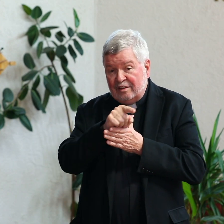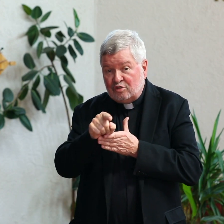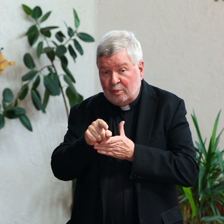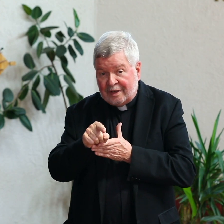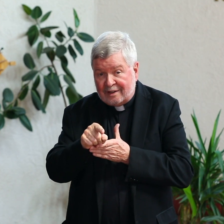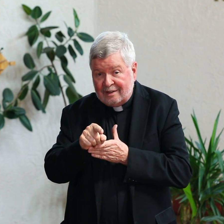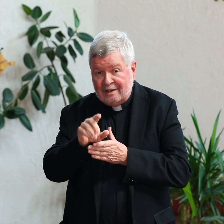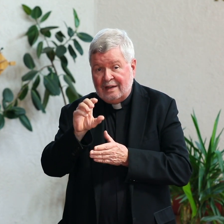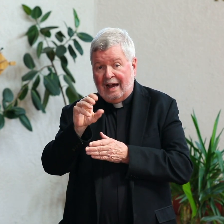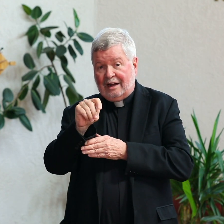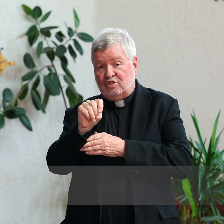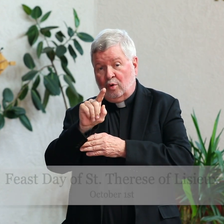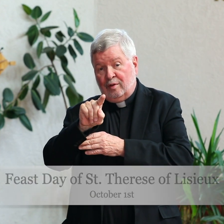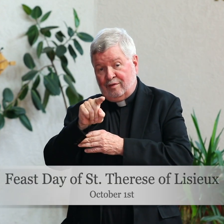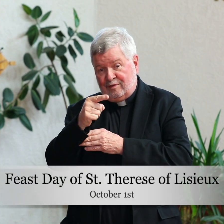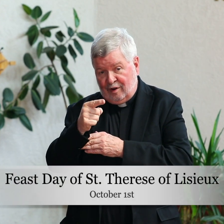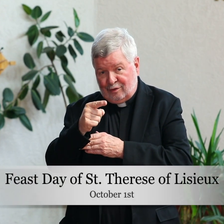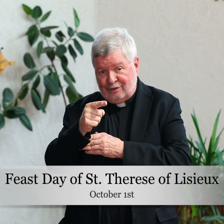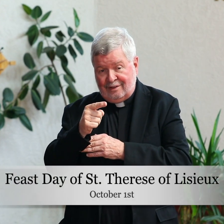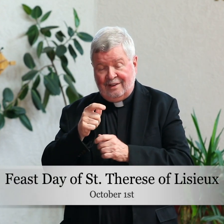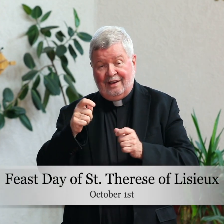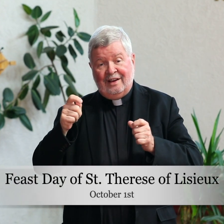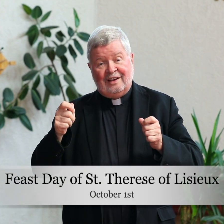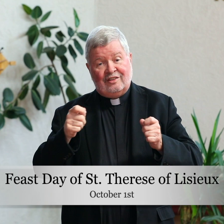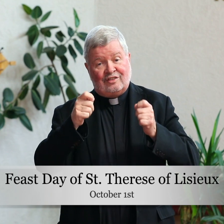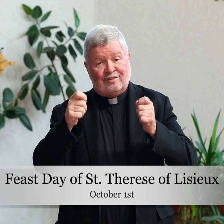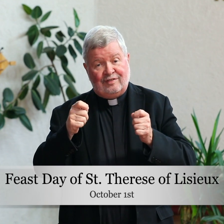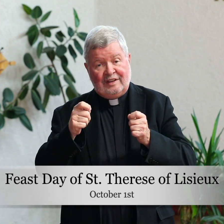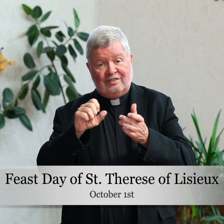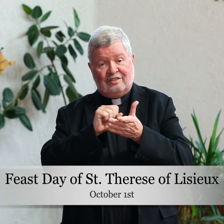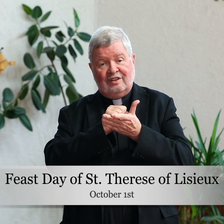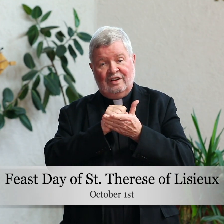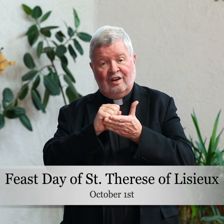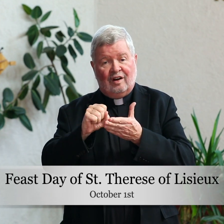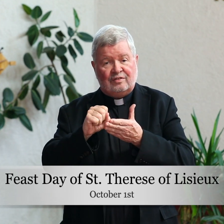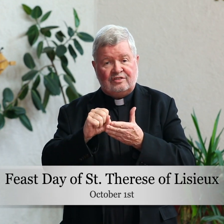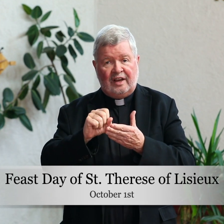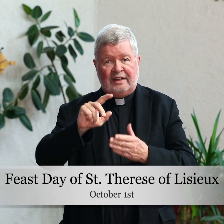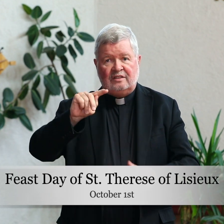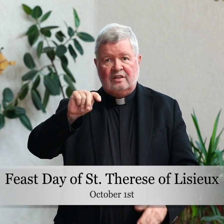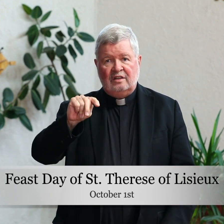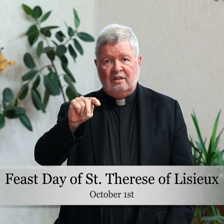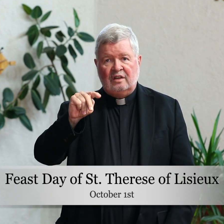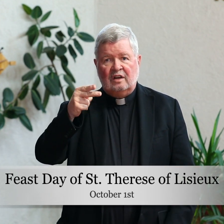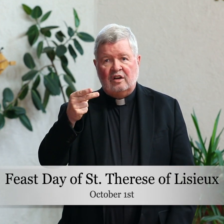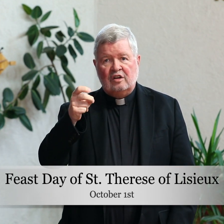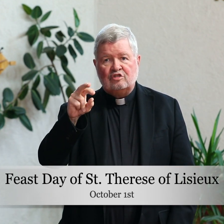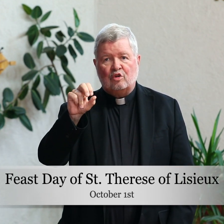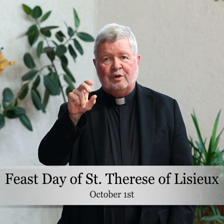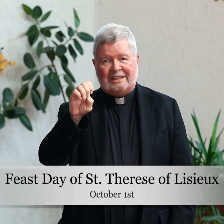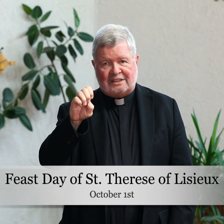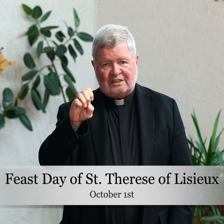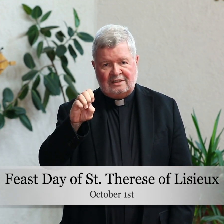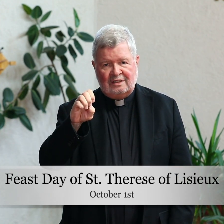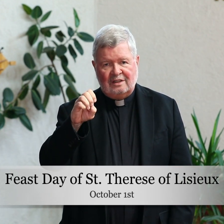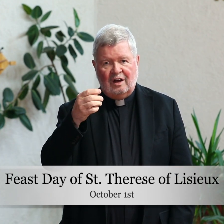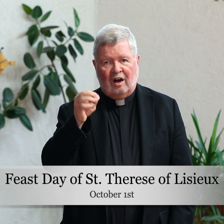This week, October the 1st, is the feast of Saint Therese